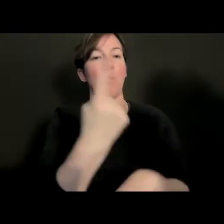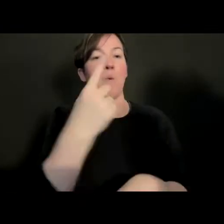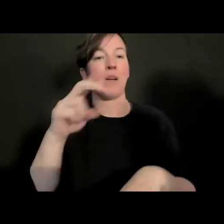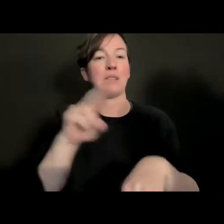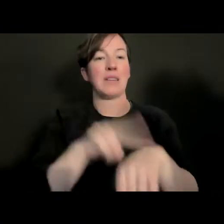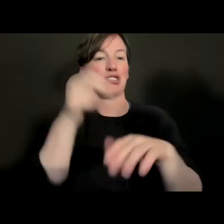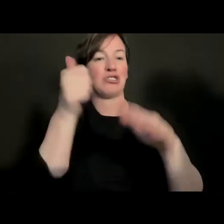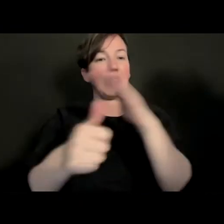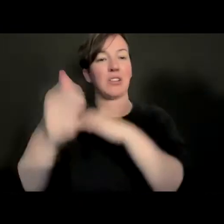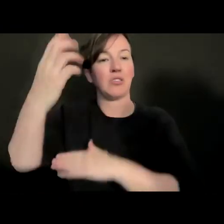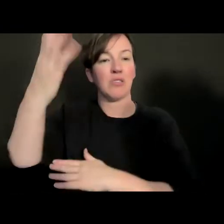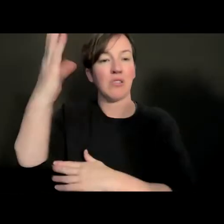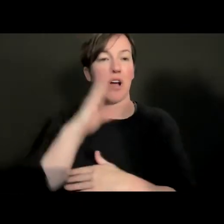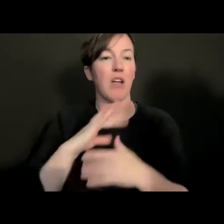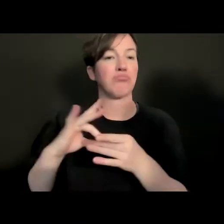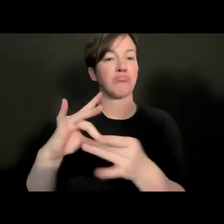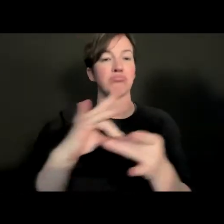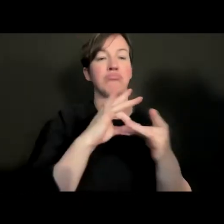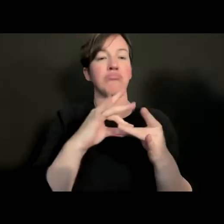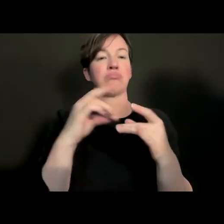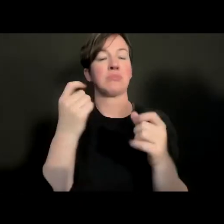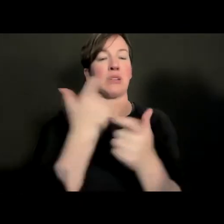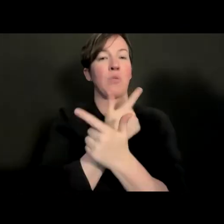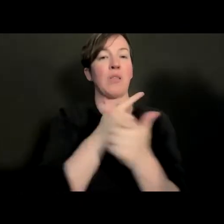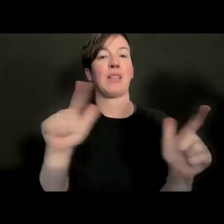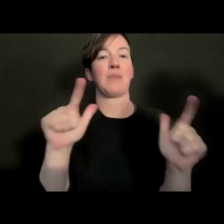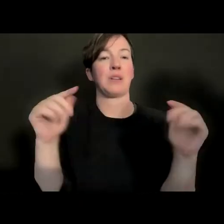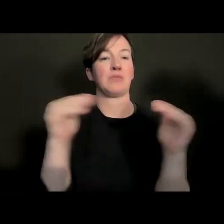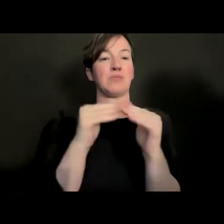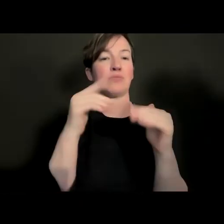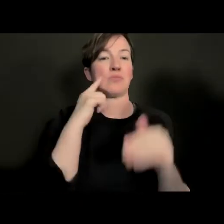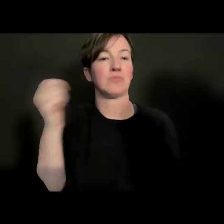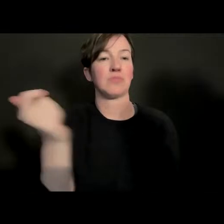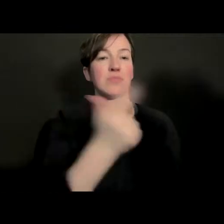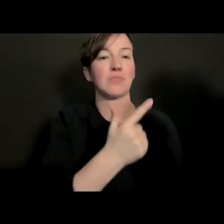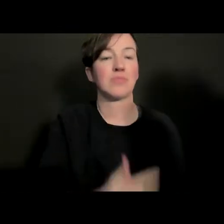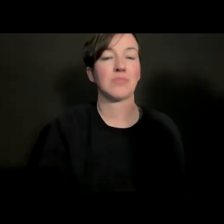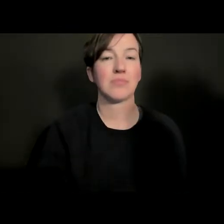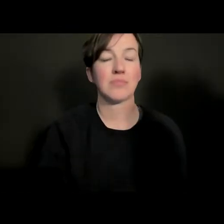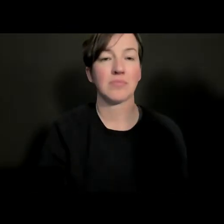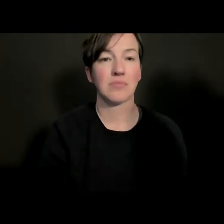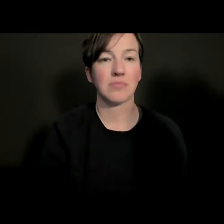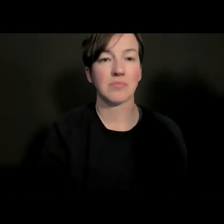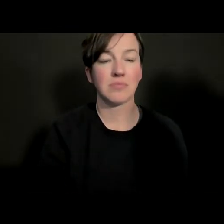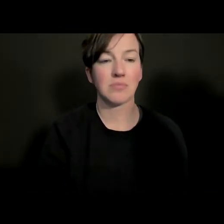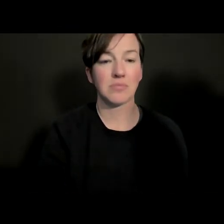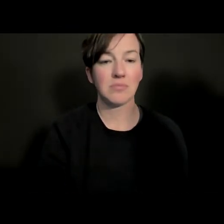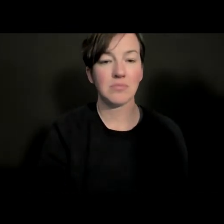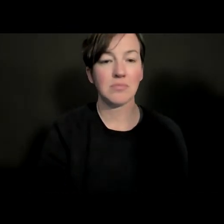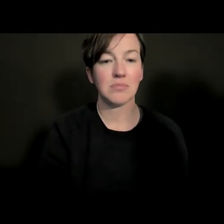under God, indivisible, with liberty and justice for all.